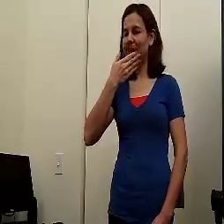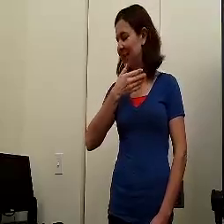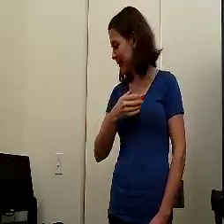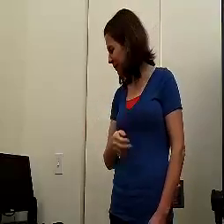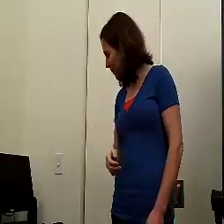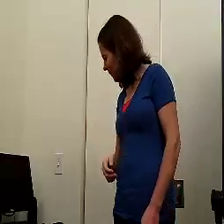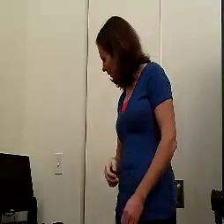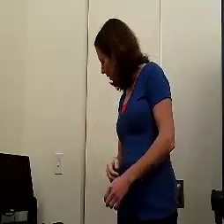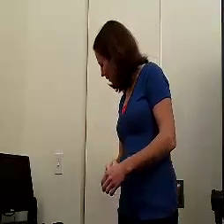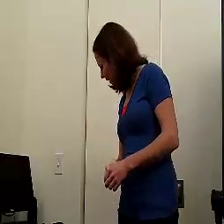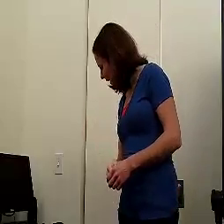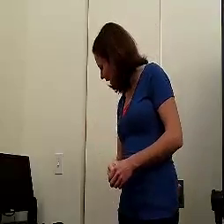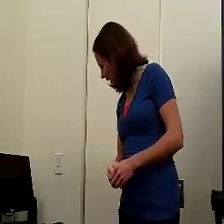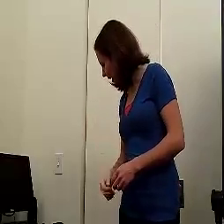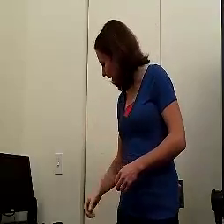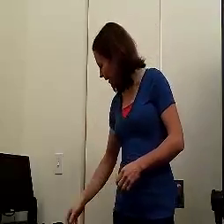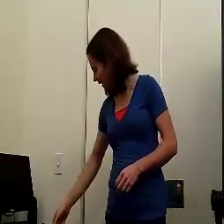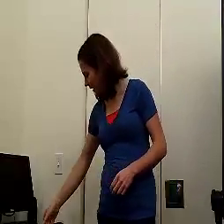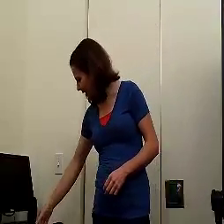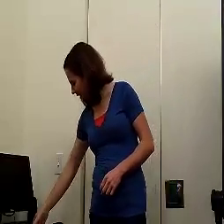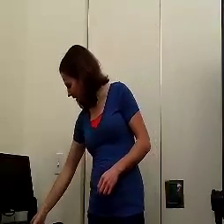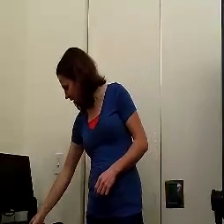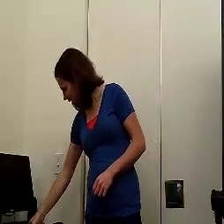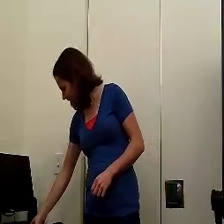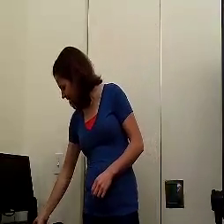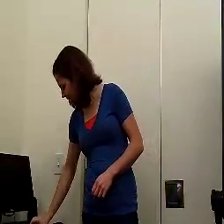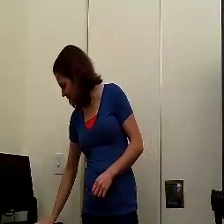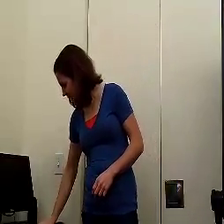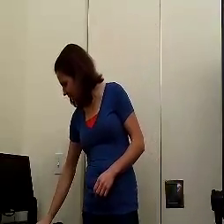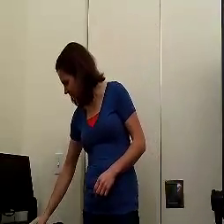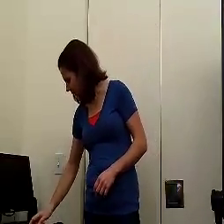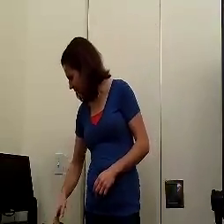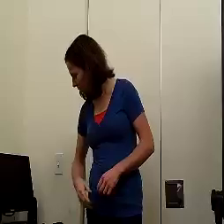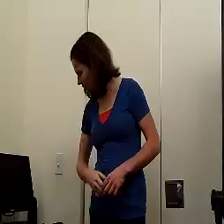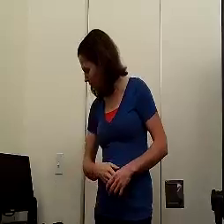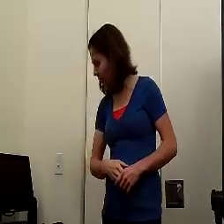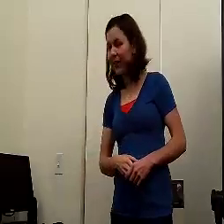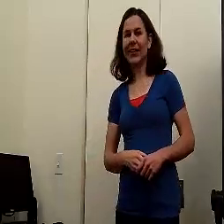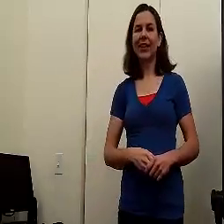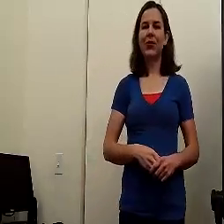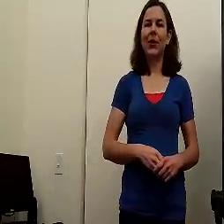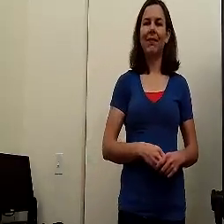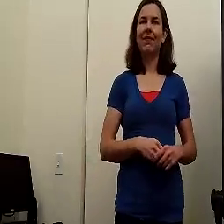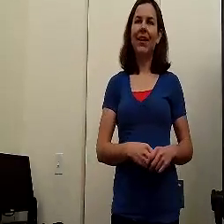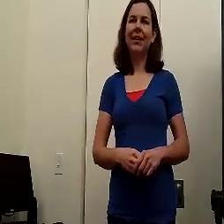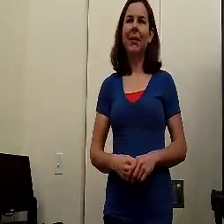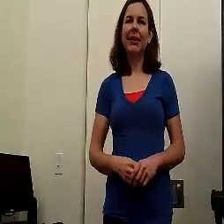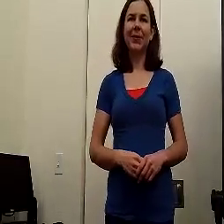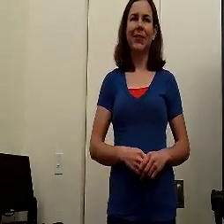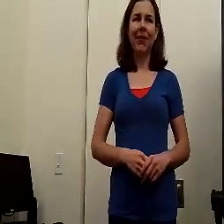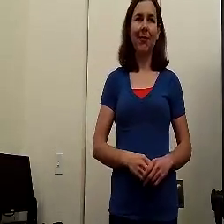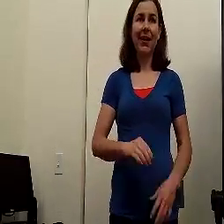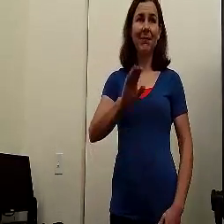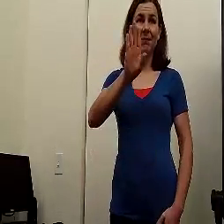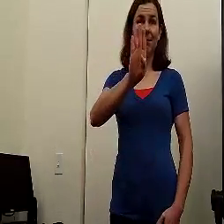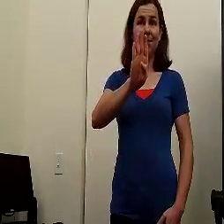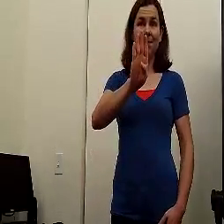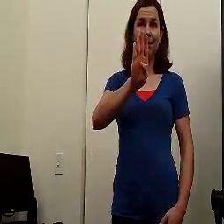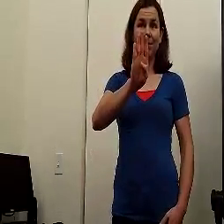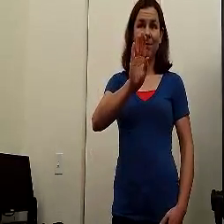sweet. Okay, Sweet. let's go for, oh, here's a good one, nice basic one for everybody.